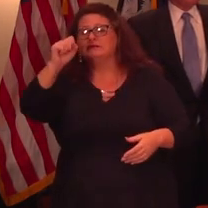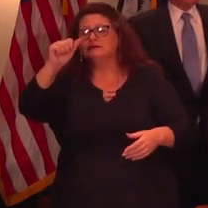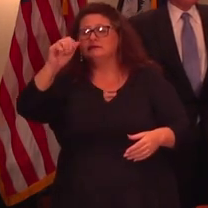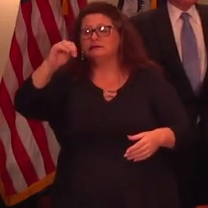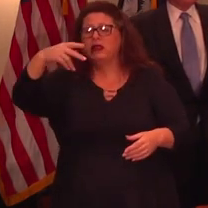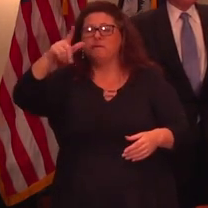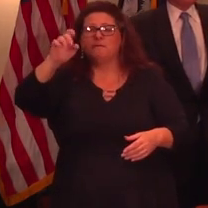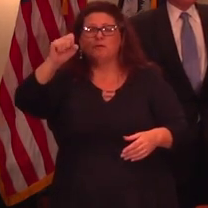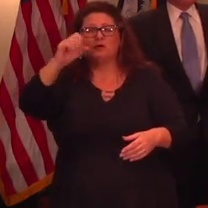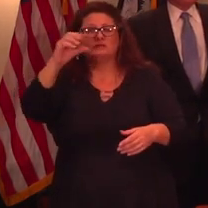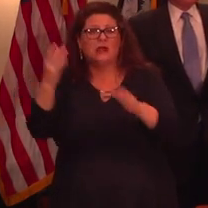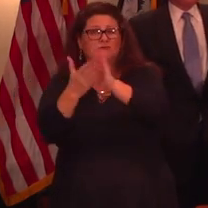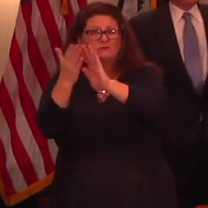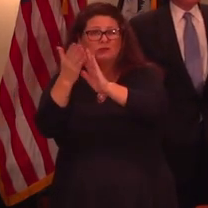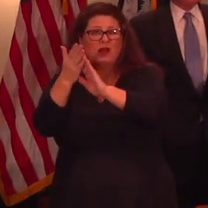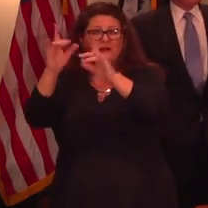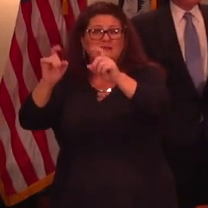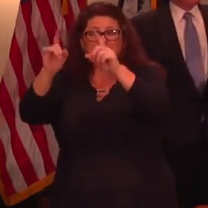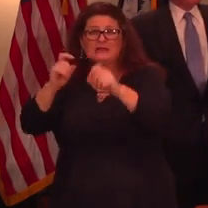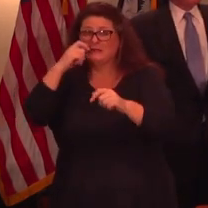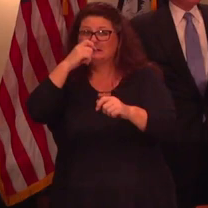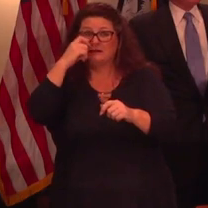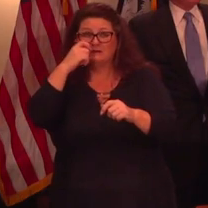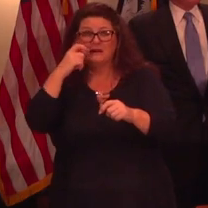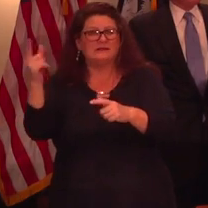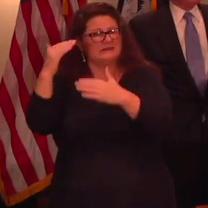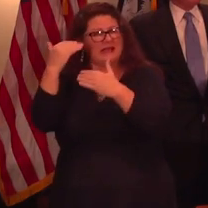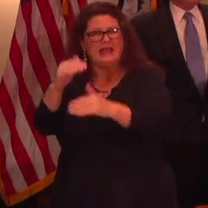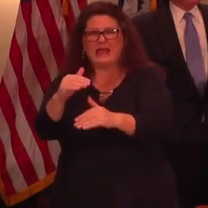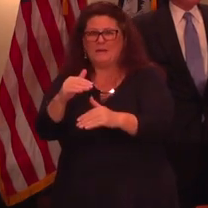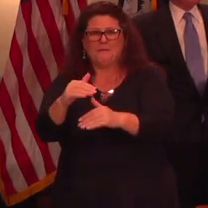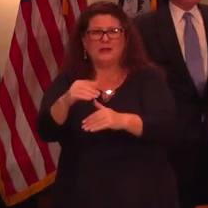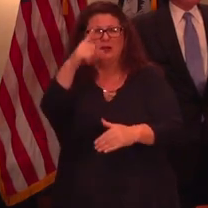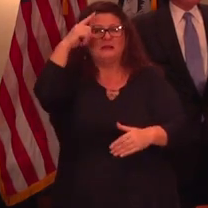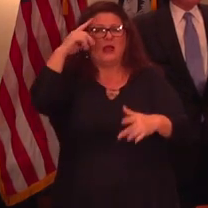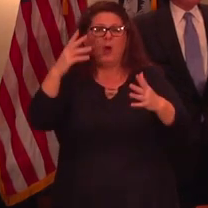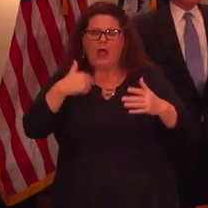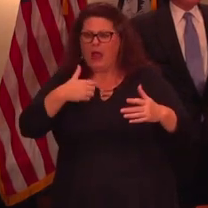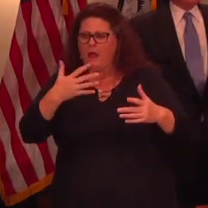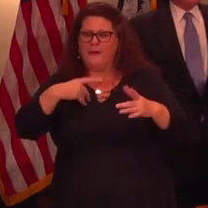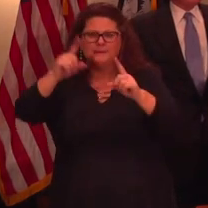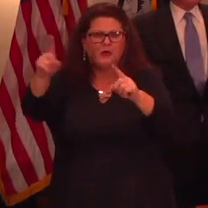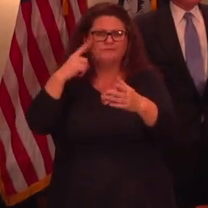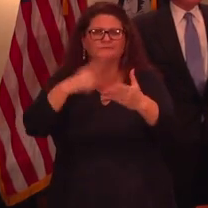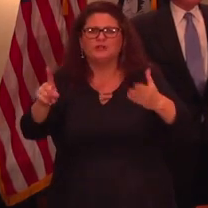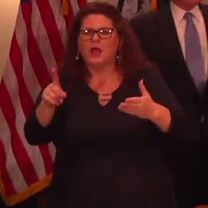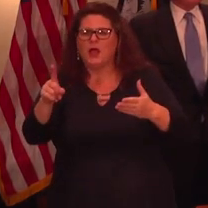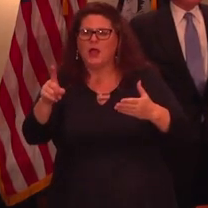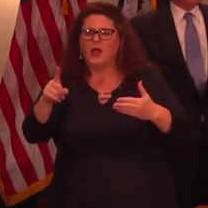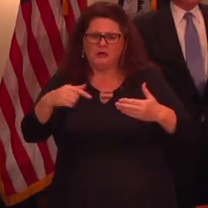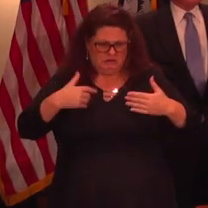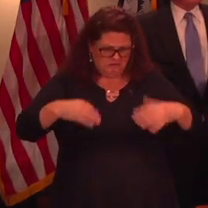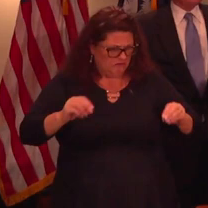We do not recommend that everyone who is ill get a test to see if they have COVID-19 infection. If disease